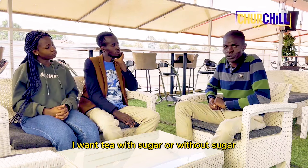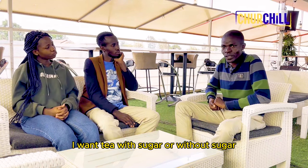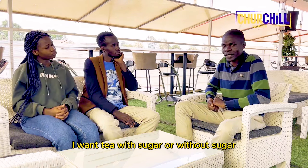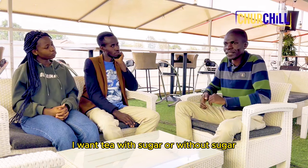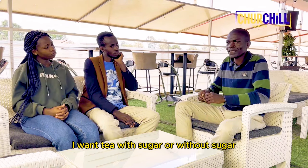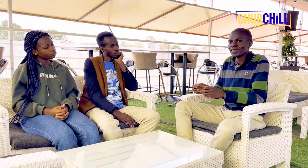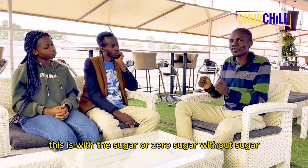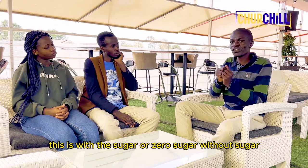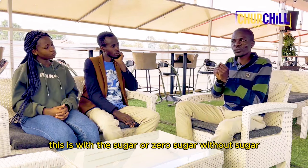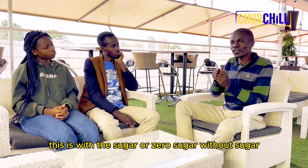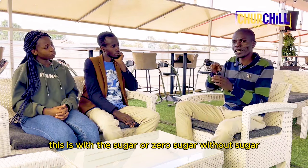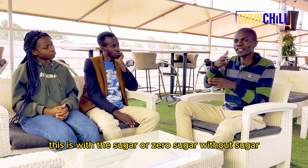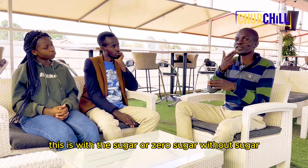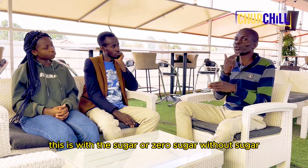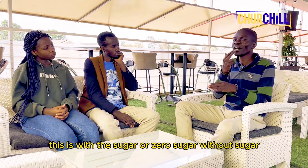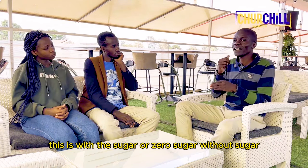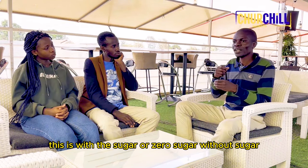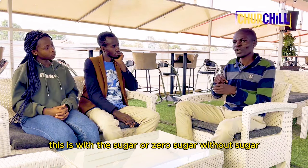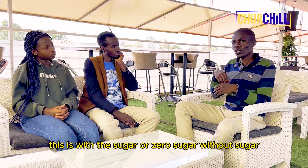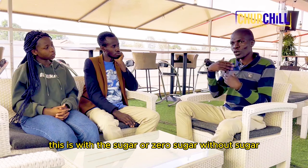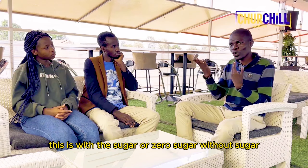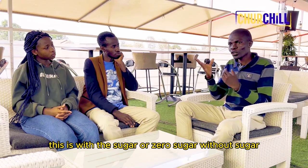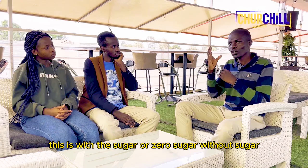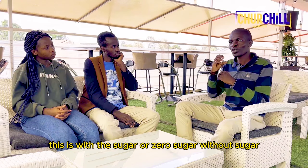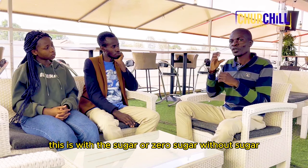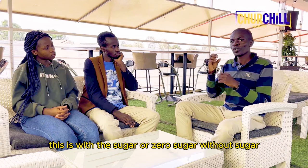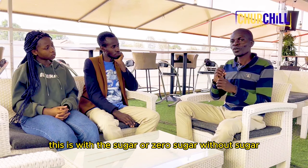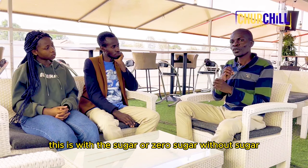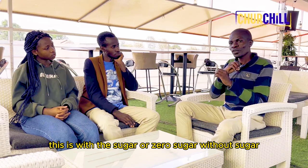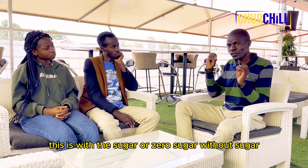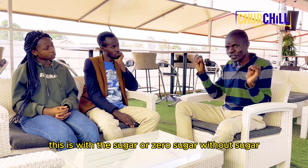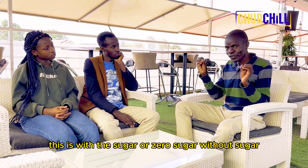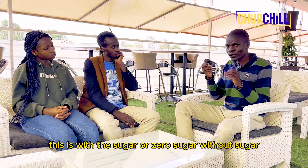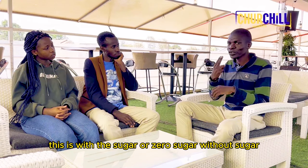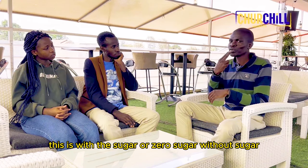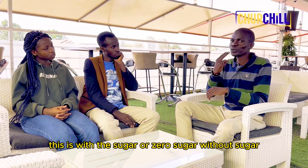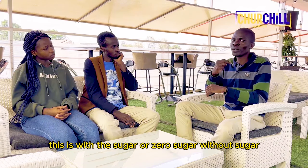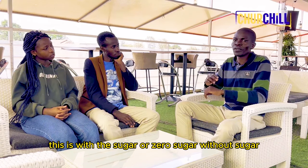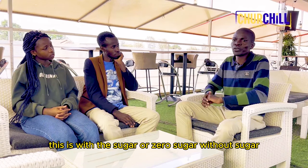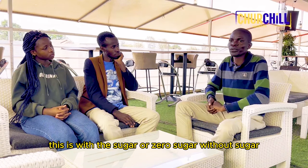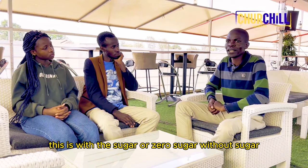sugar. This is with the sugar or zero sugar, without sugar.